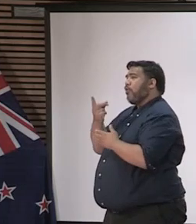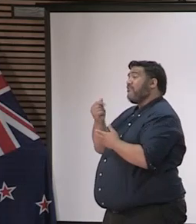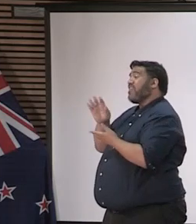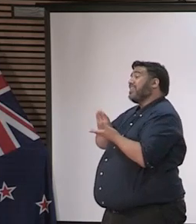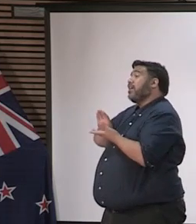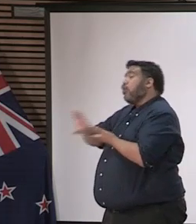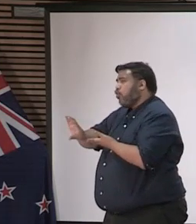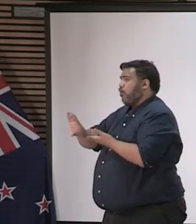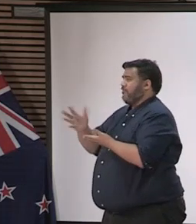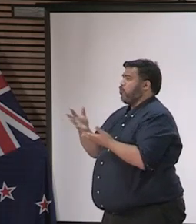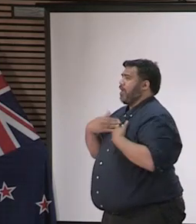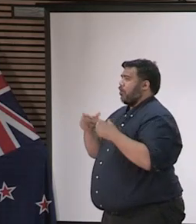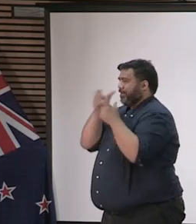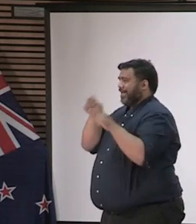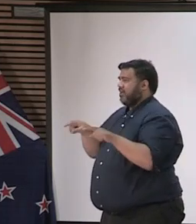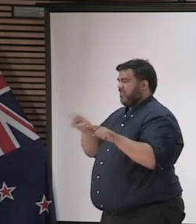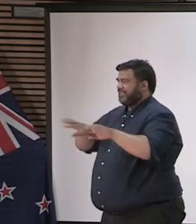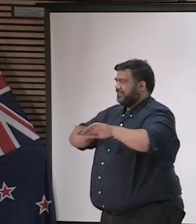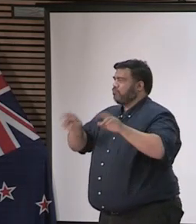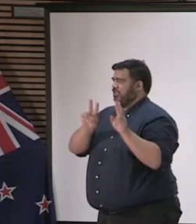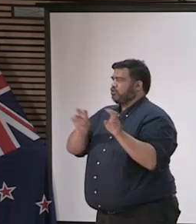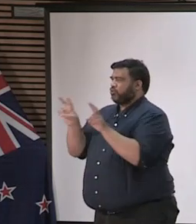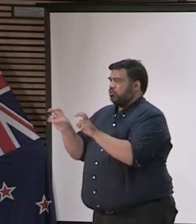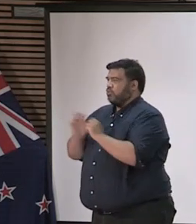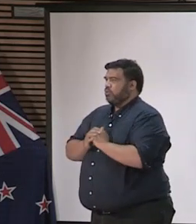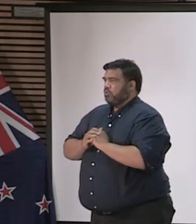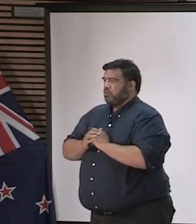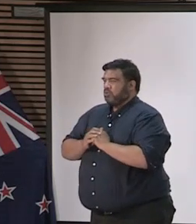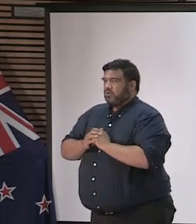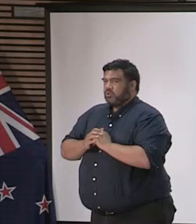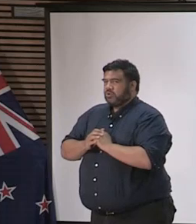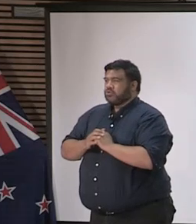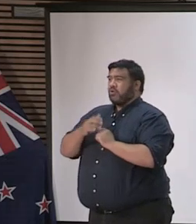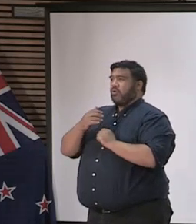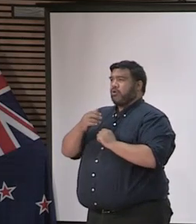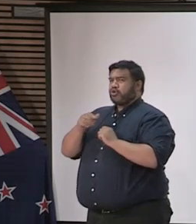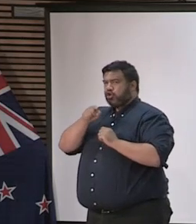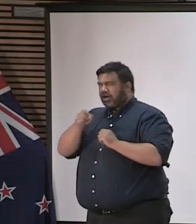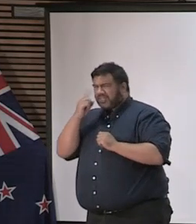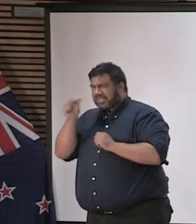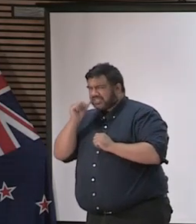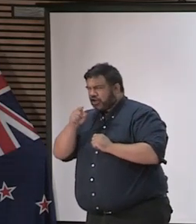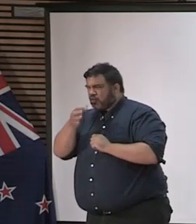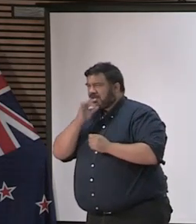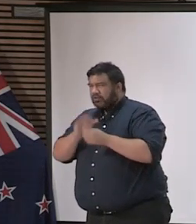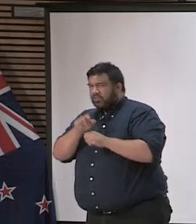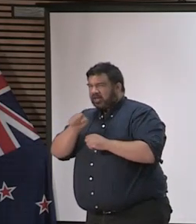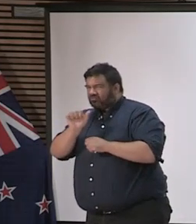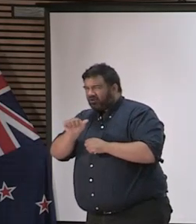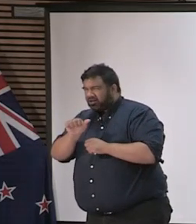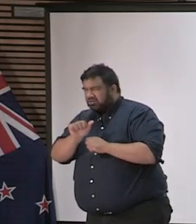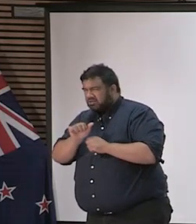around our publicly funded healthcare system, which I think you were comparing and contrasting with Australia. In terms of the first